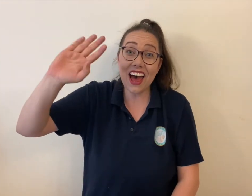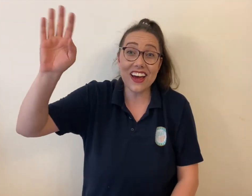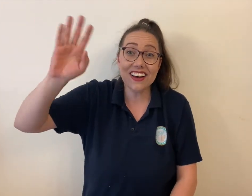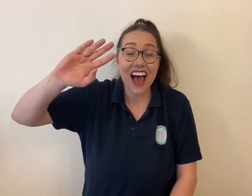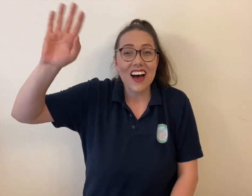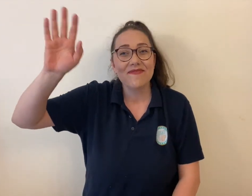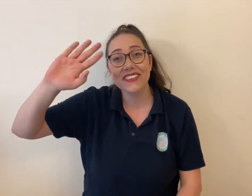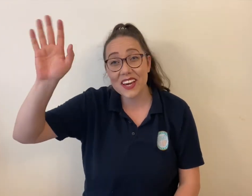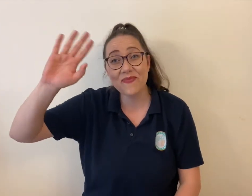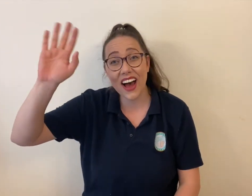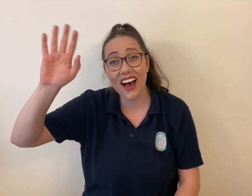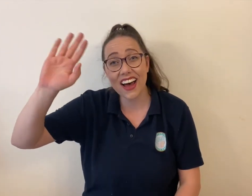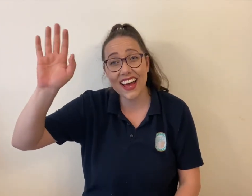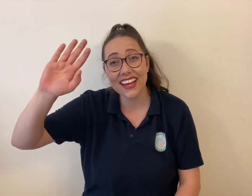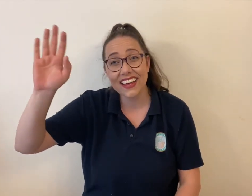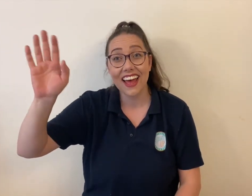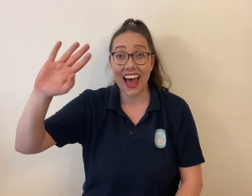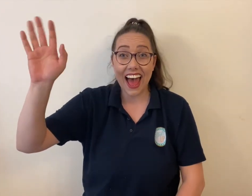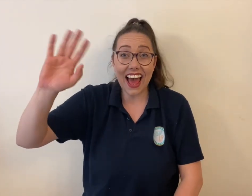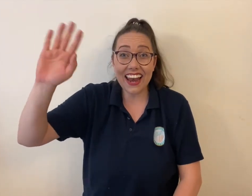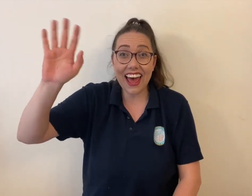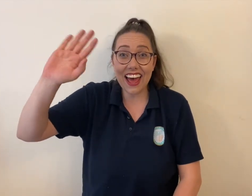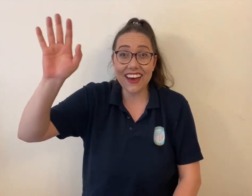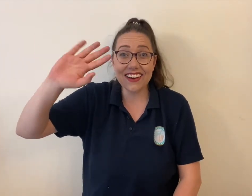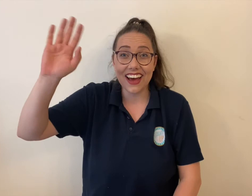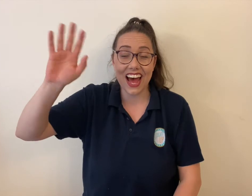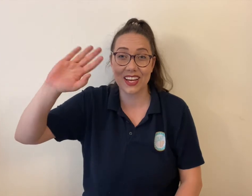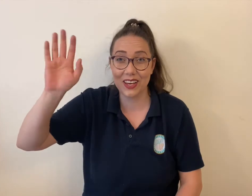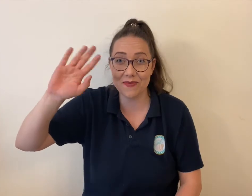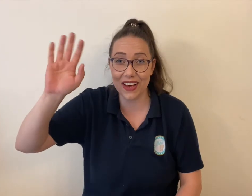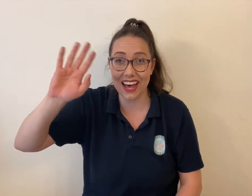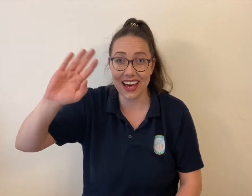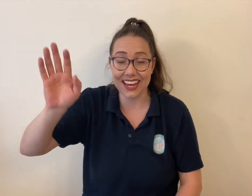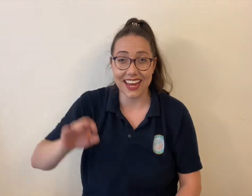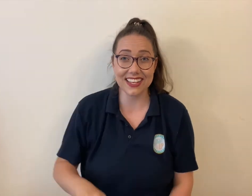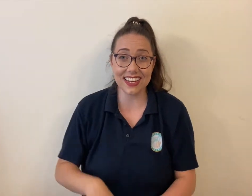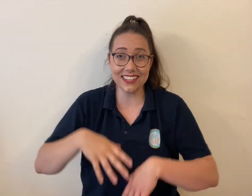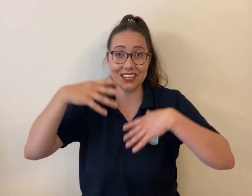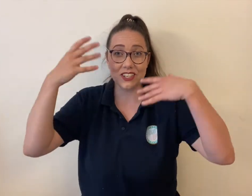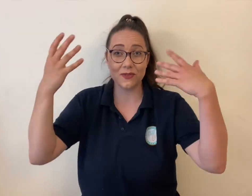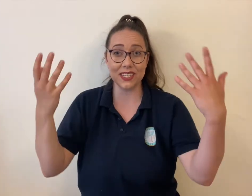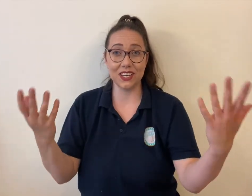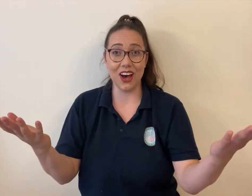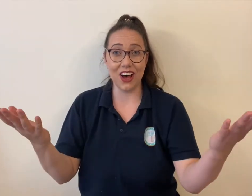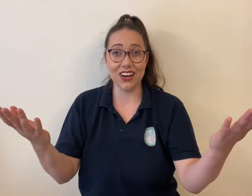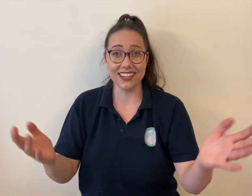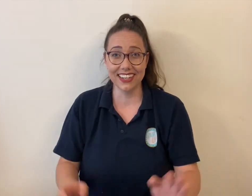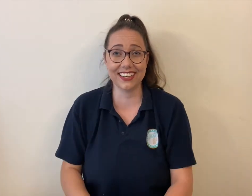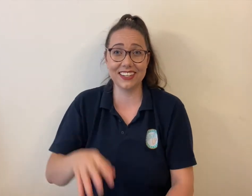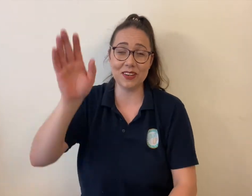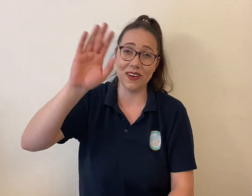Hello. Goodbye. Hello. Goodbye. It turns into a song.